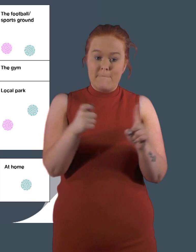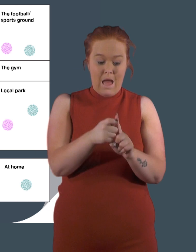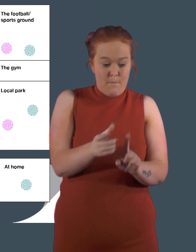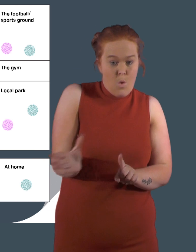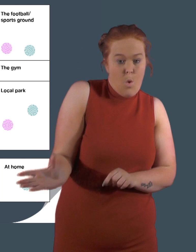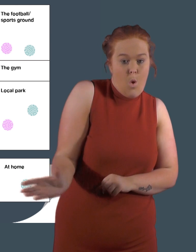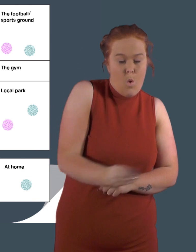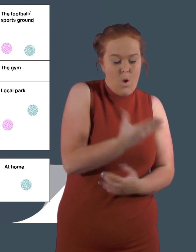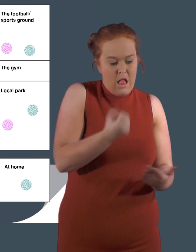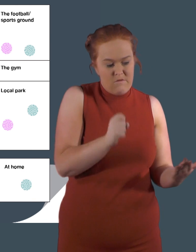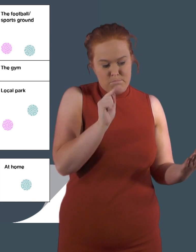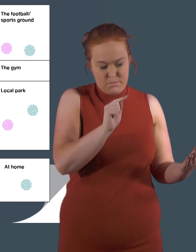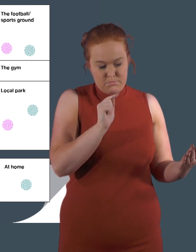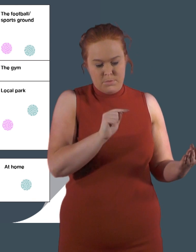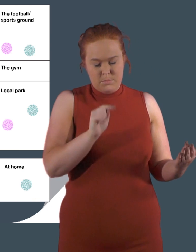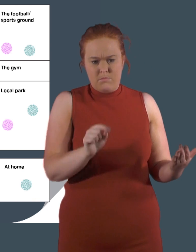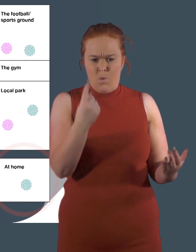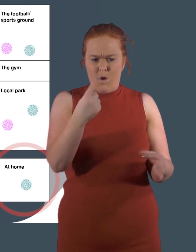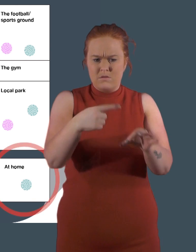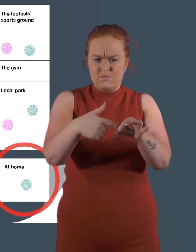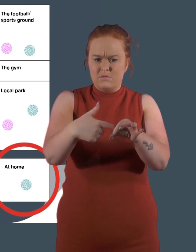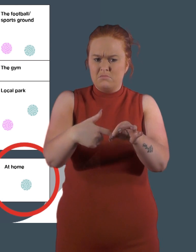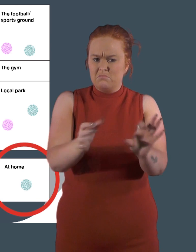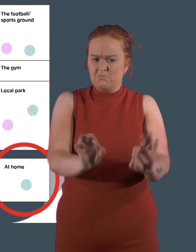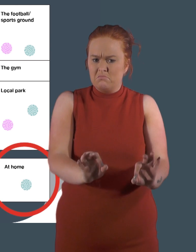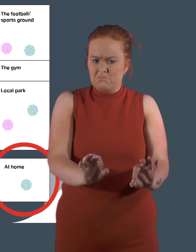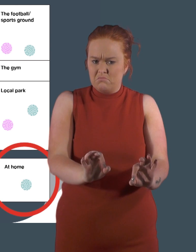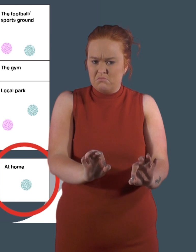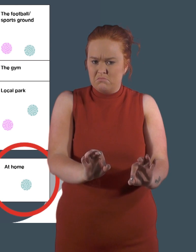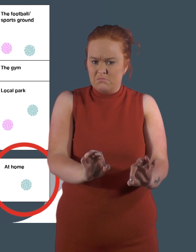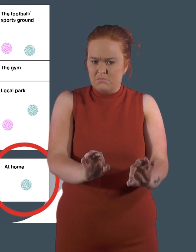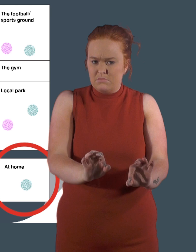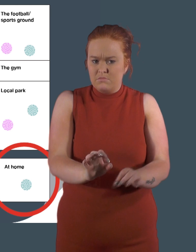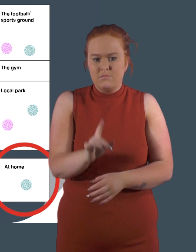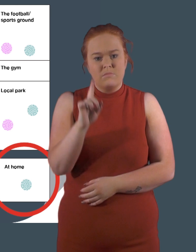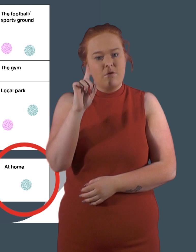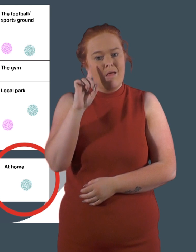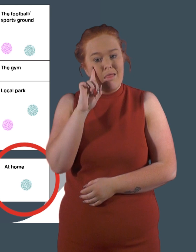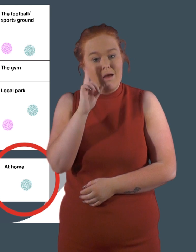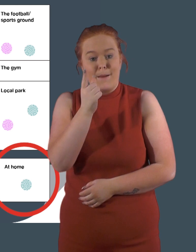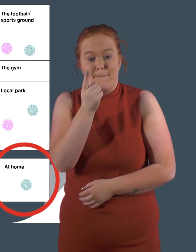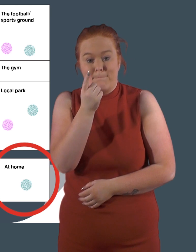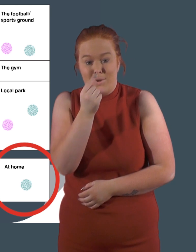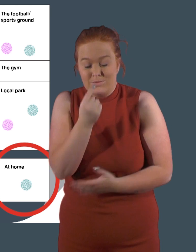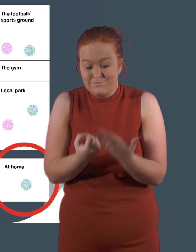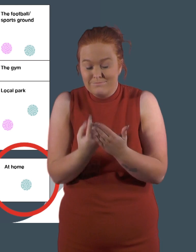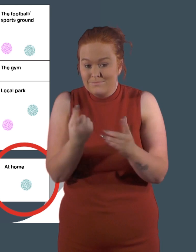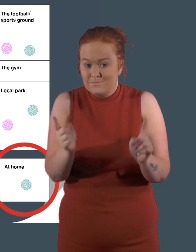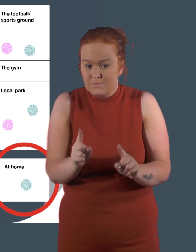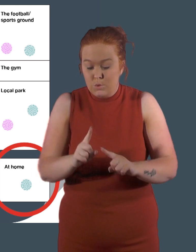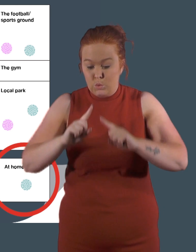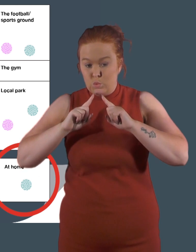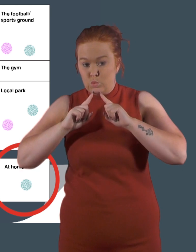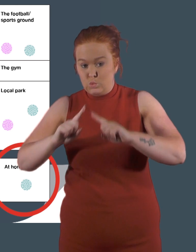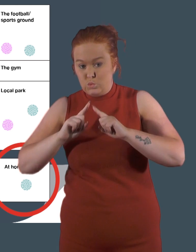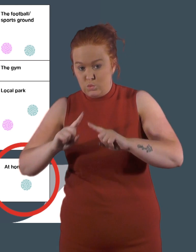one crucial difference. One of the learners has marked the at home box. What we suggest with this